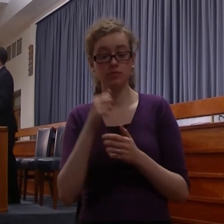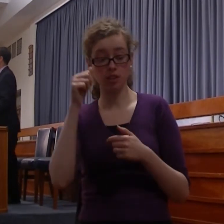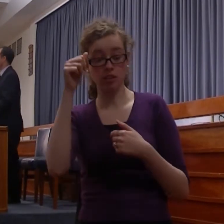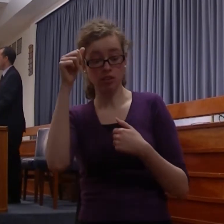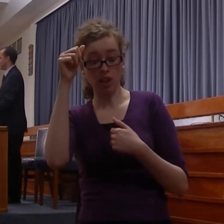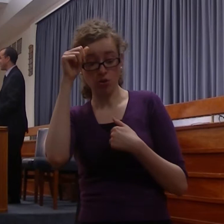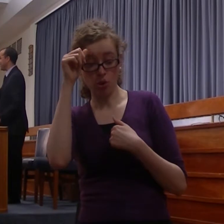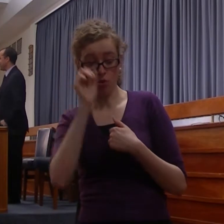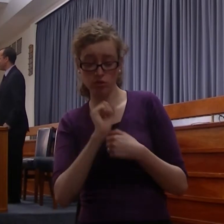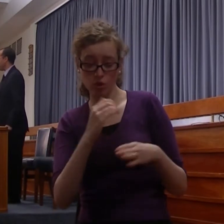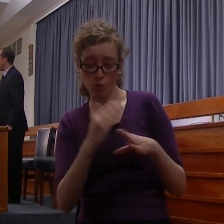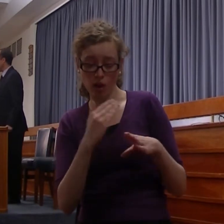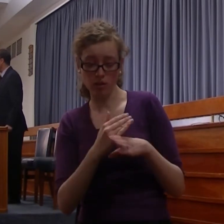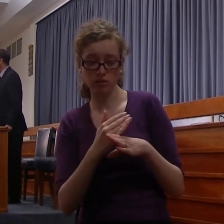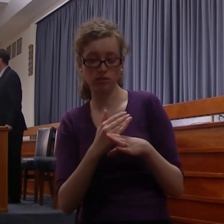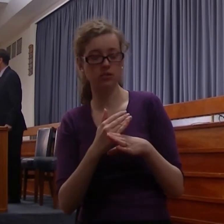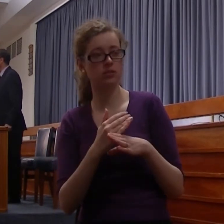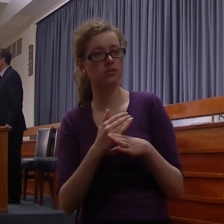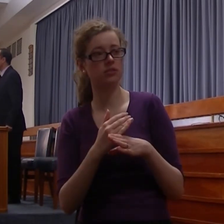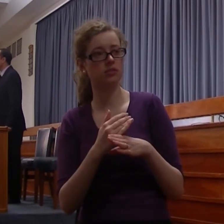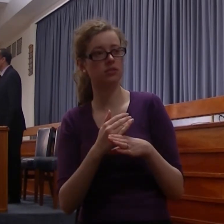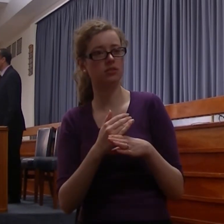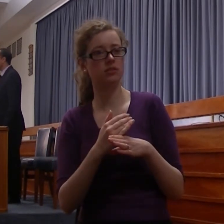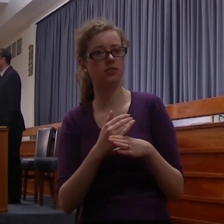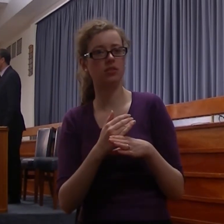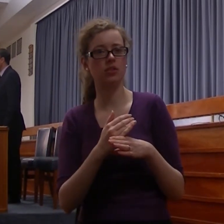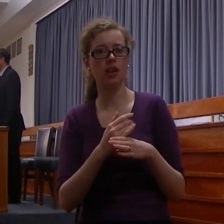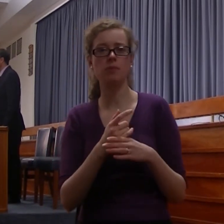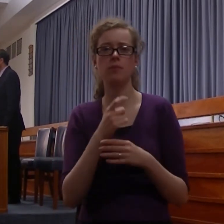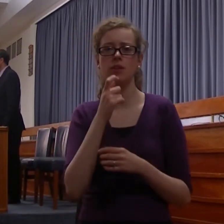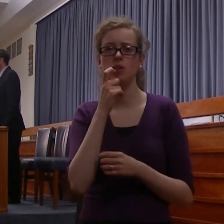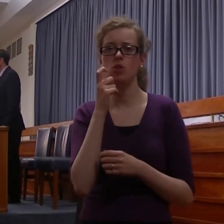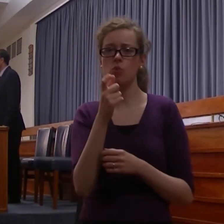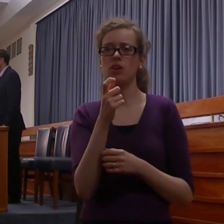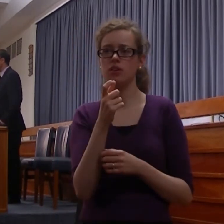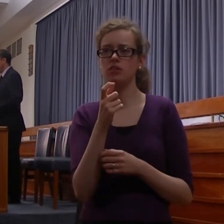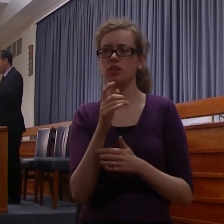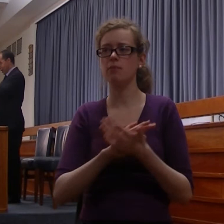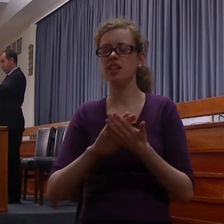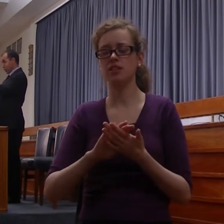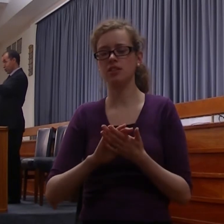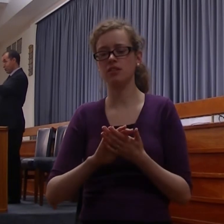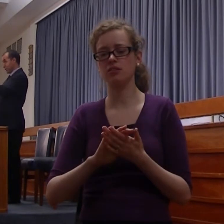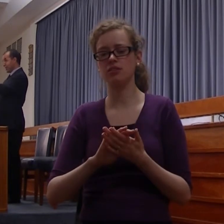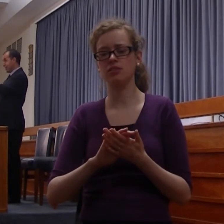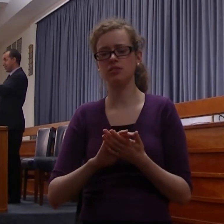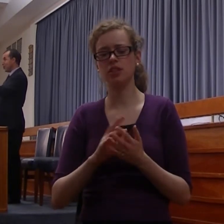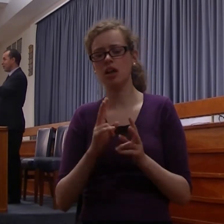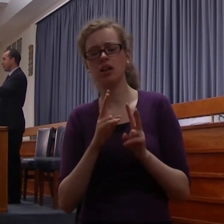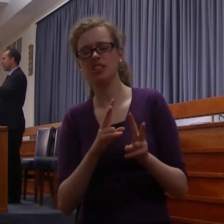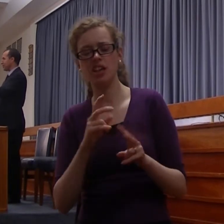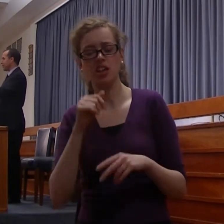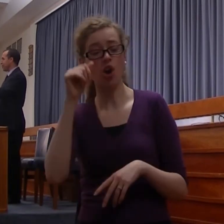text. Verse 2. I know thy works. And again, the word to know